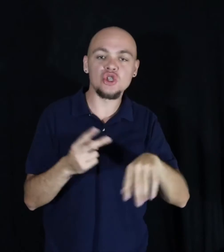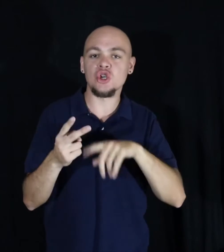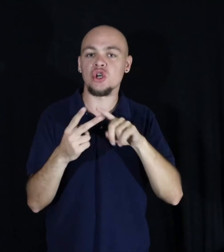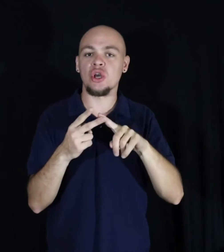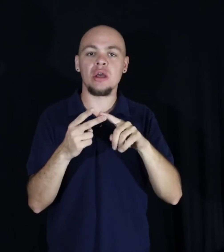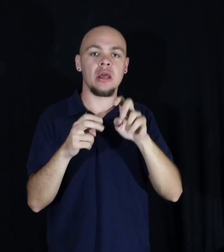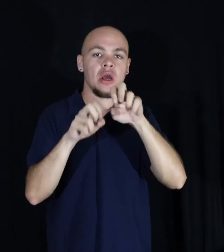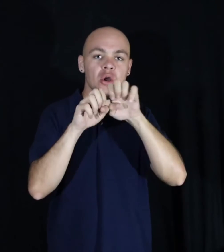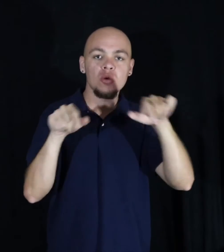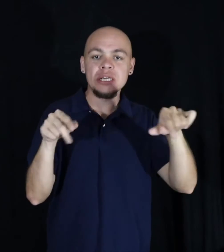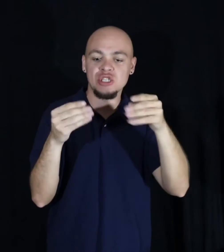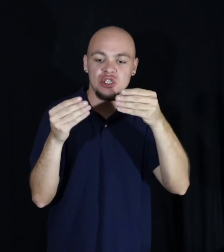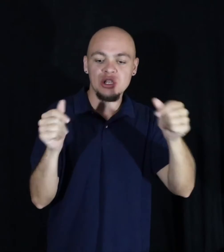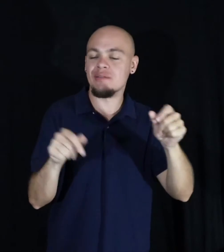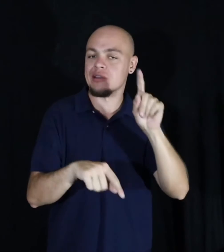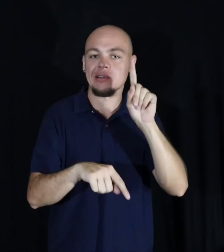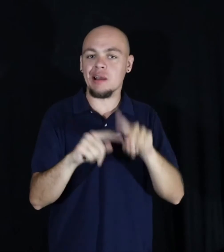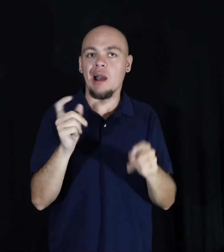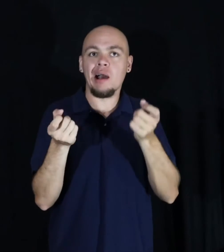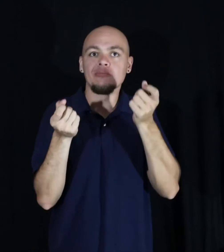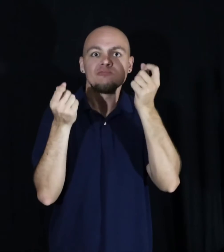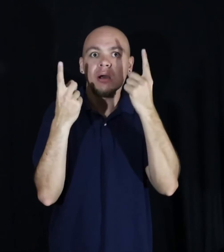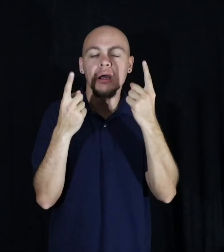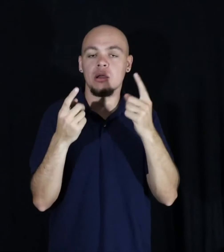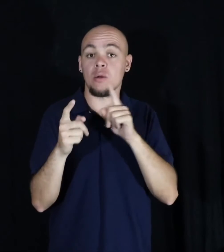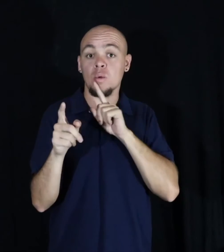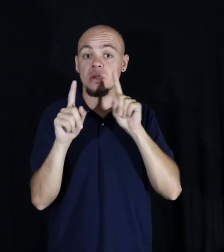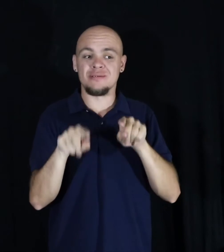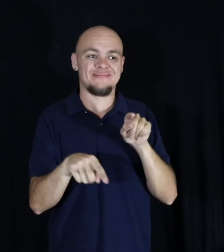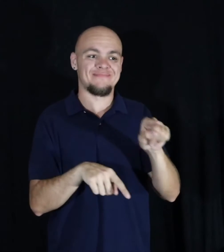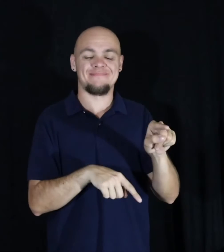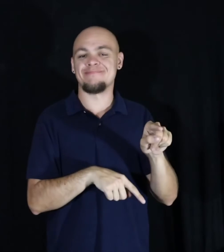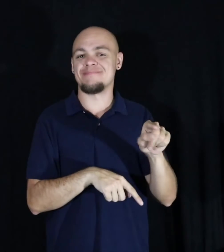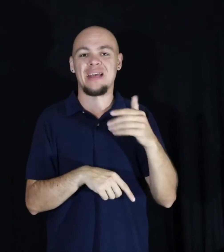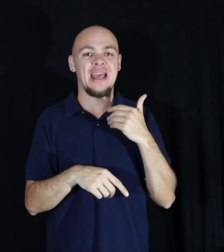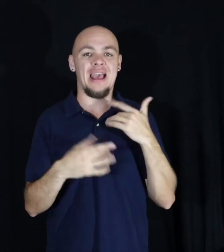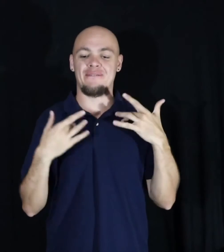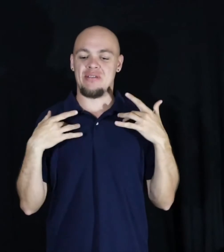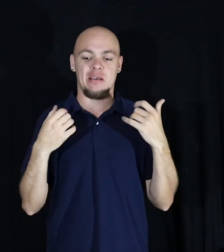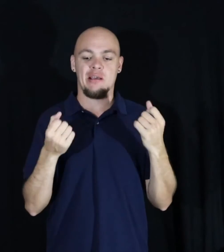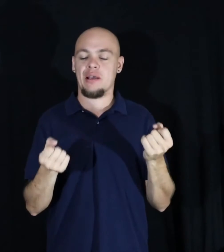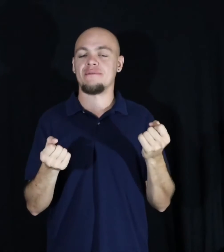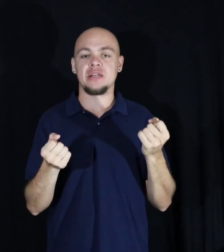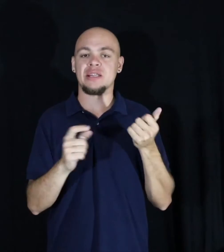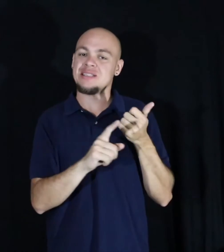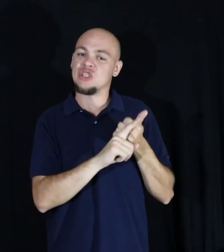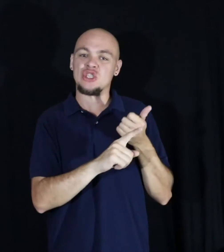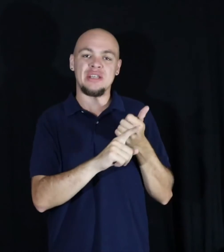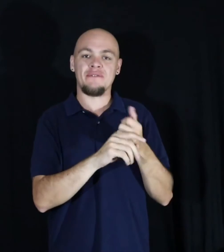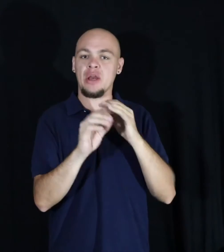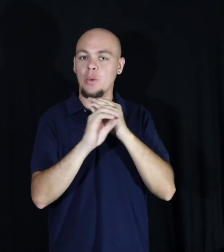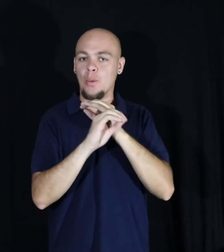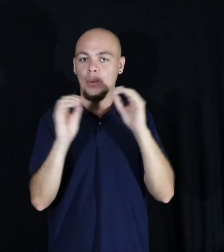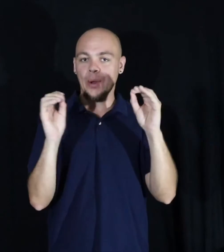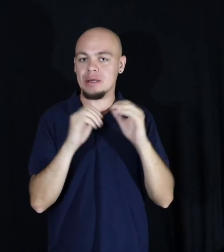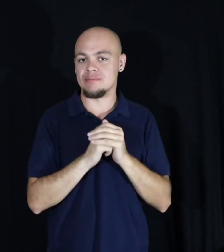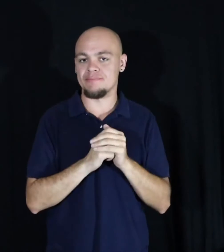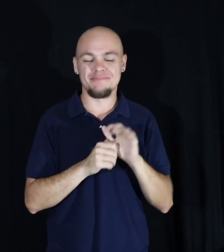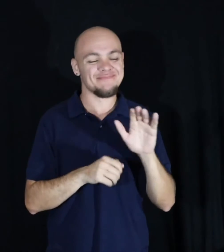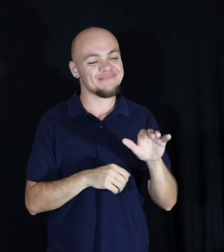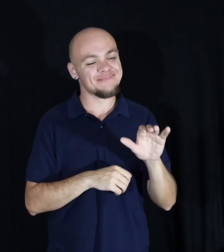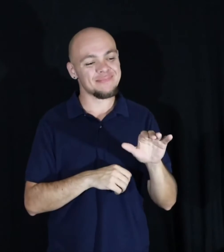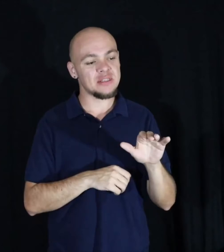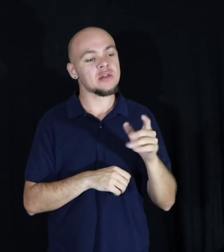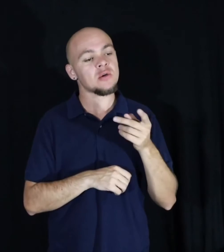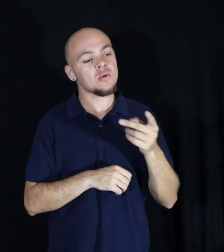no confidence in math. As a result, this teenager had no confidence in herself. I told her,